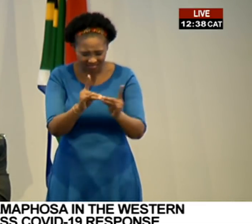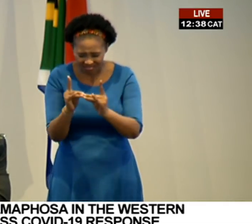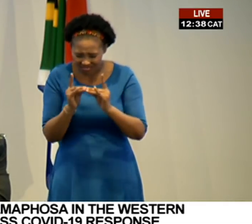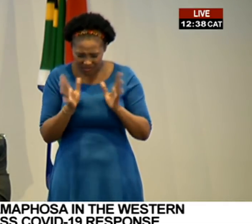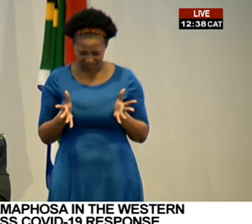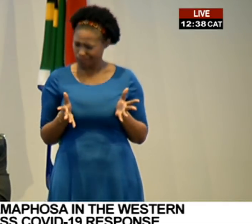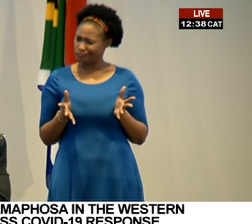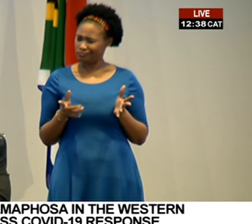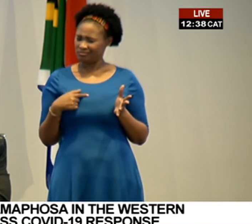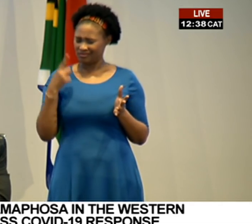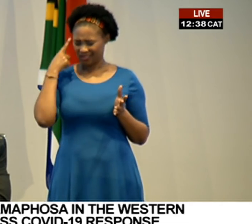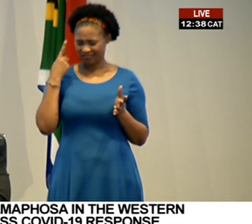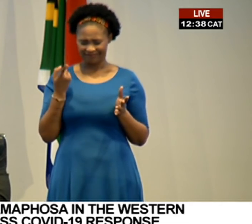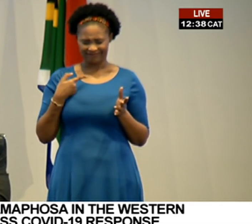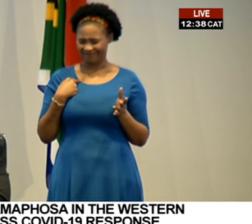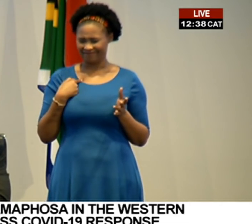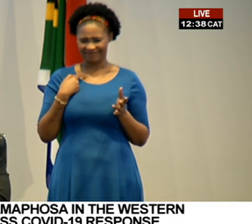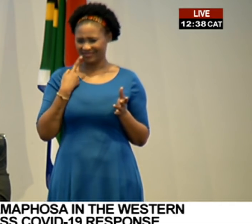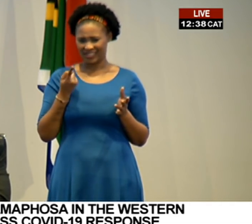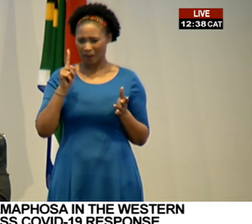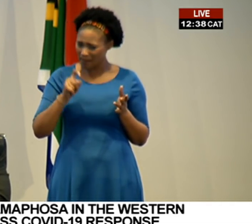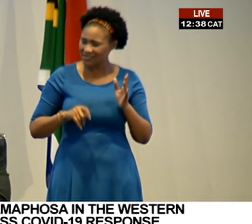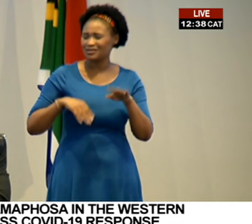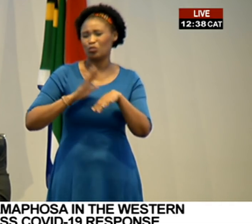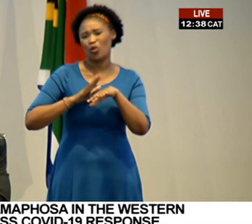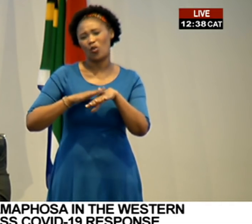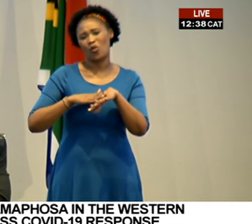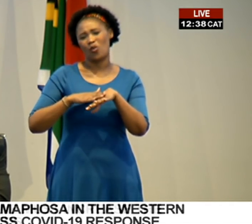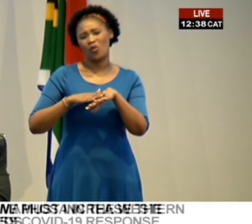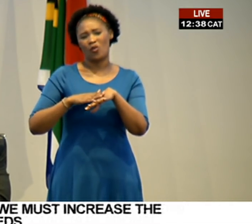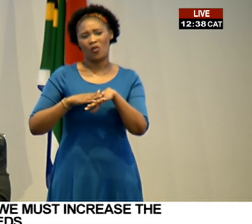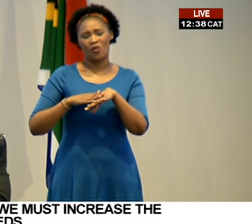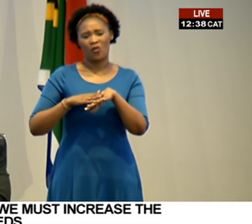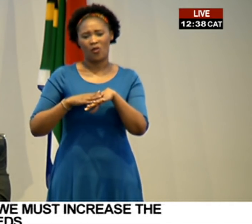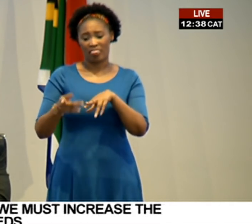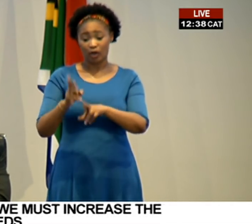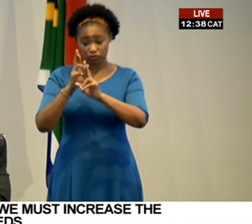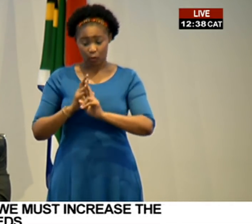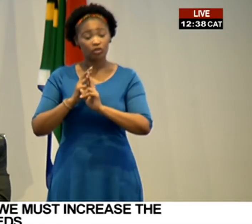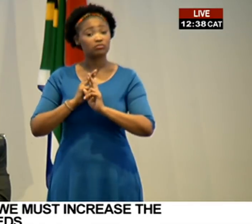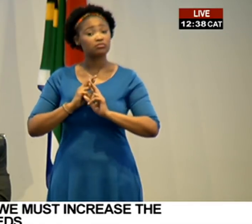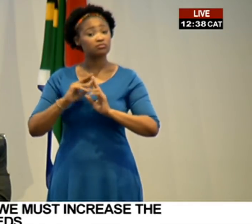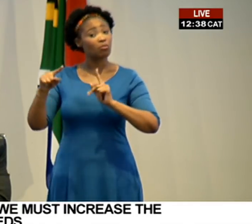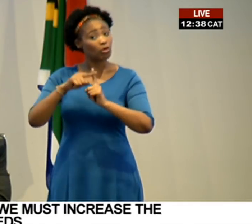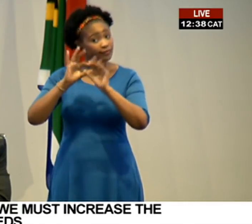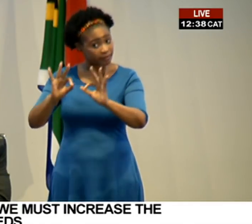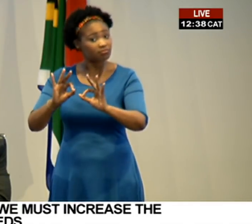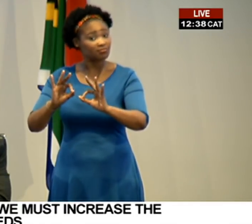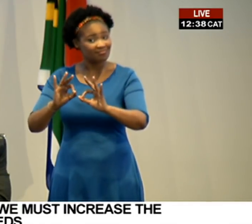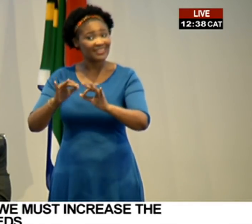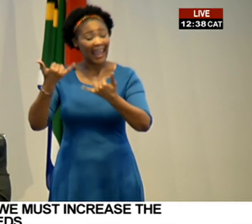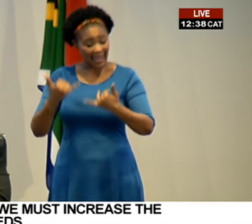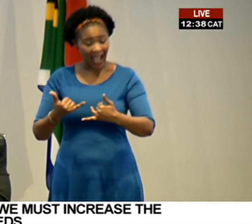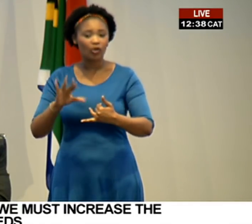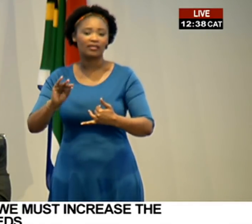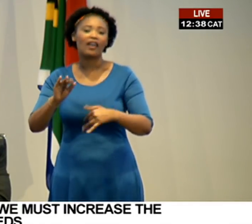at that point we said they need to increase those beds, and they have responded positively, and the beds are